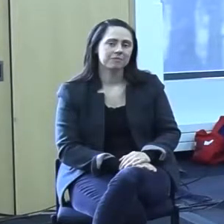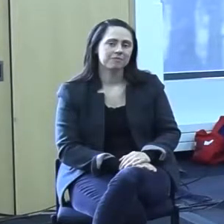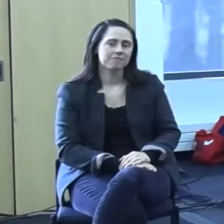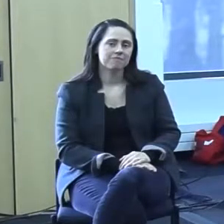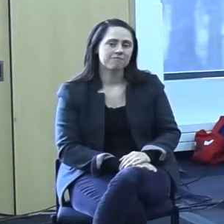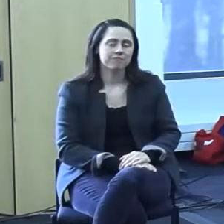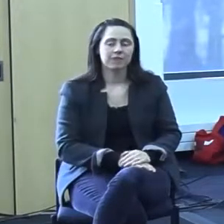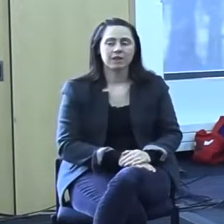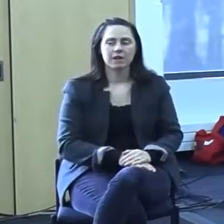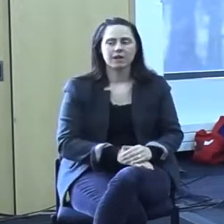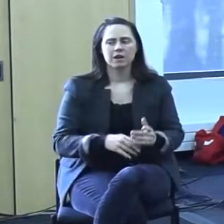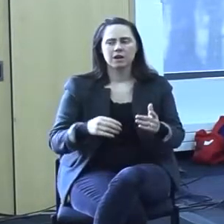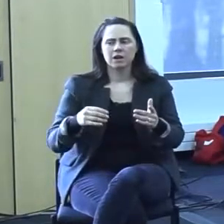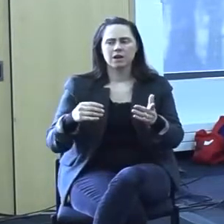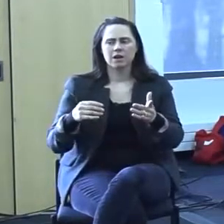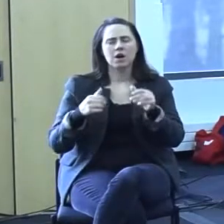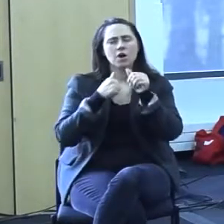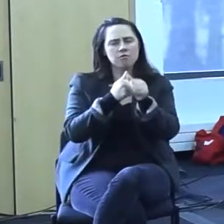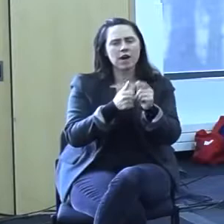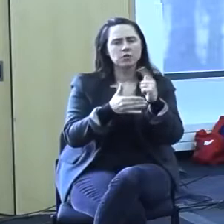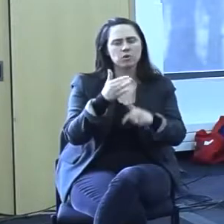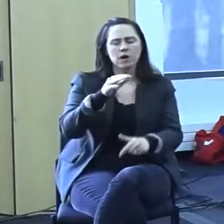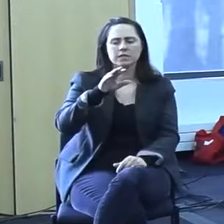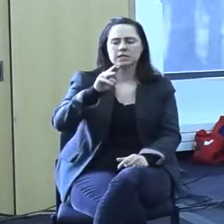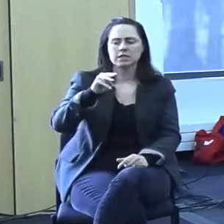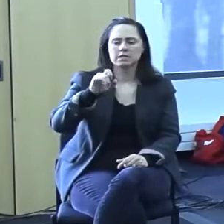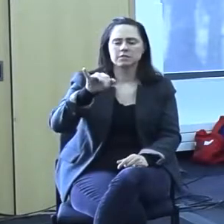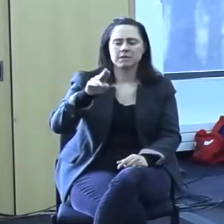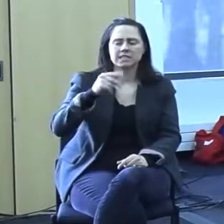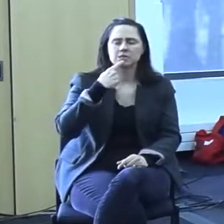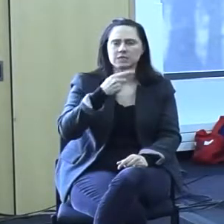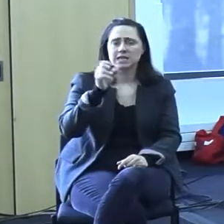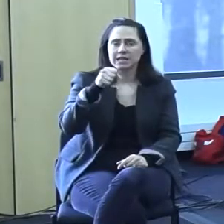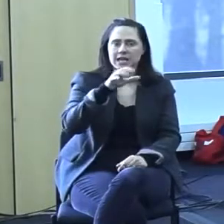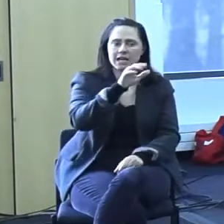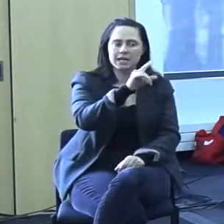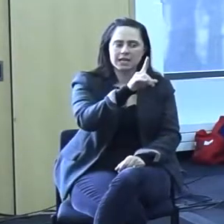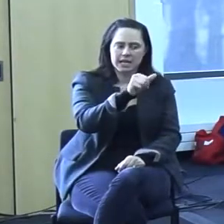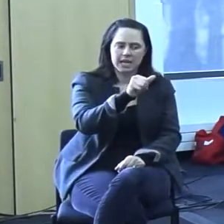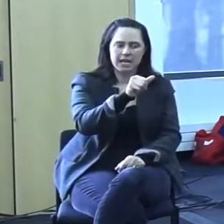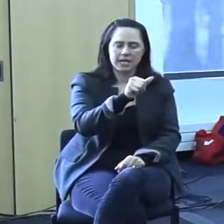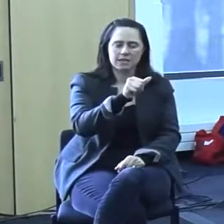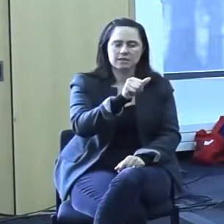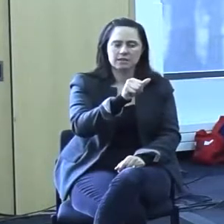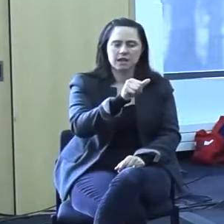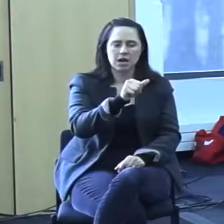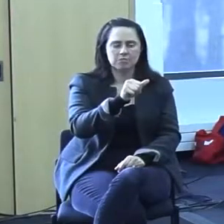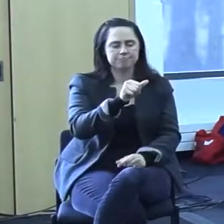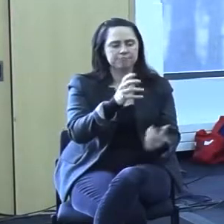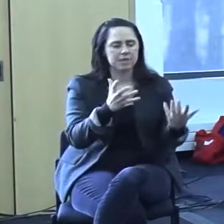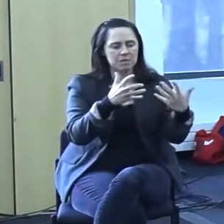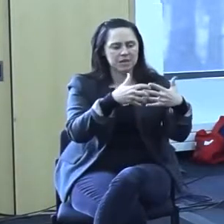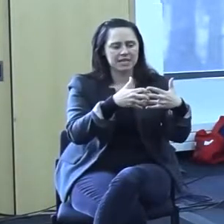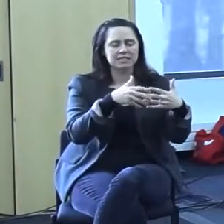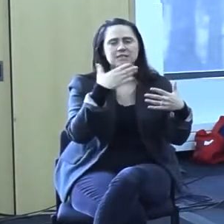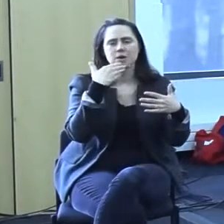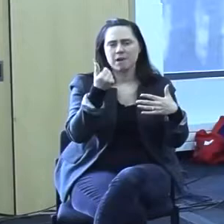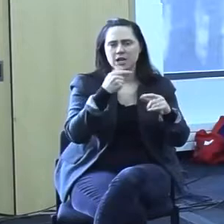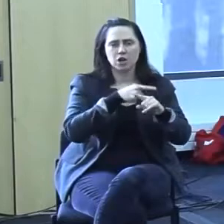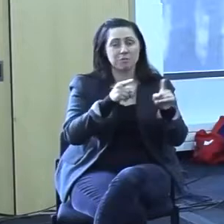Kind of going back on what Mason was saying. Yes, ADA's compliances are doing better, but